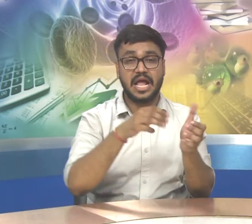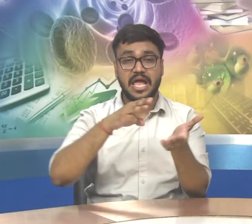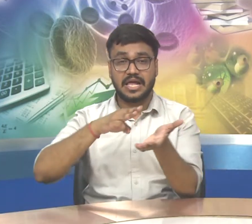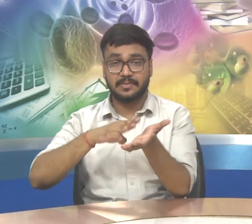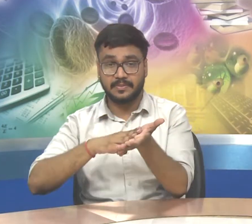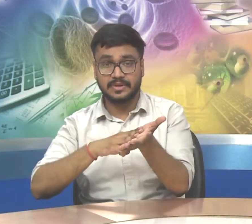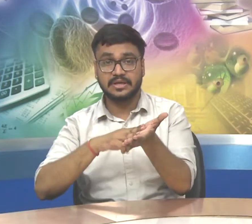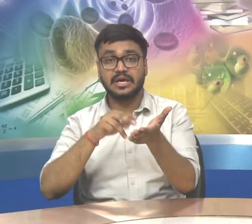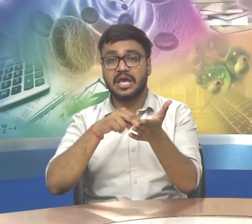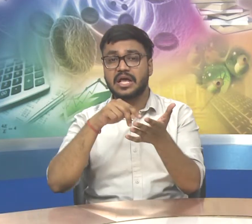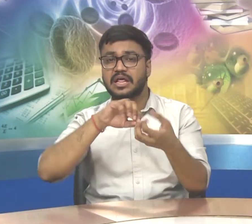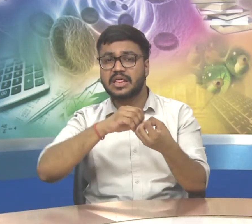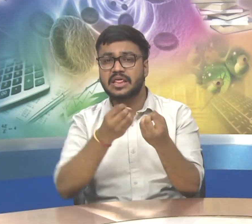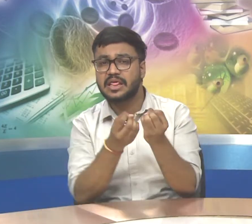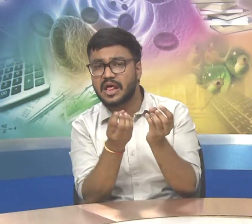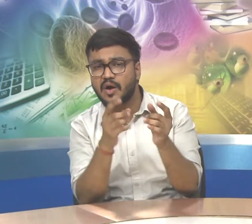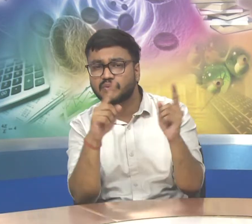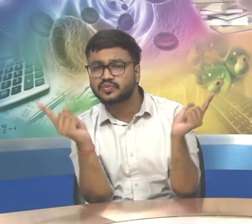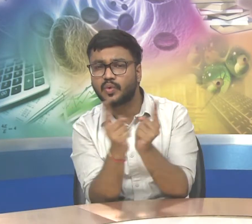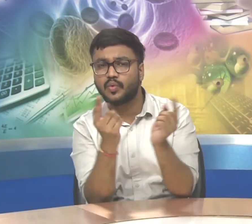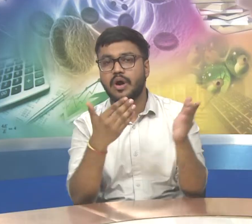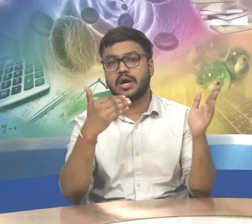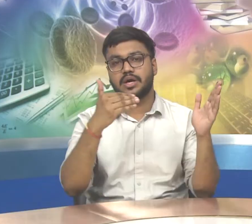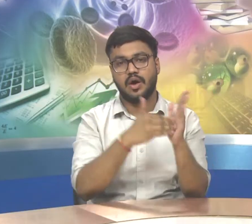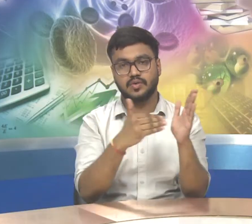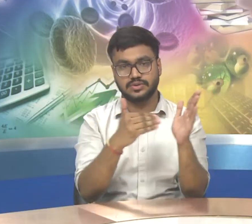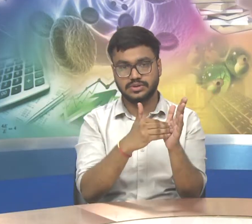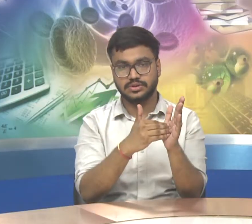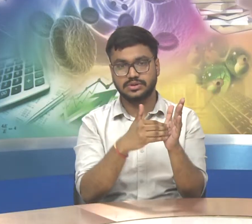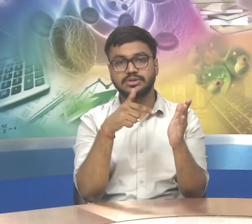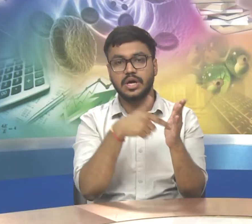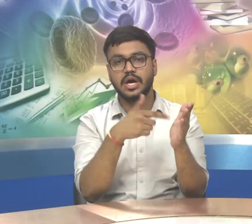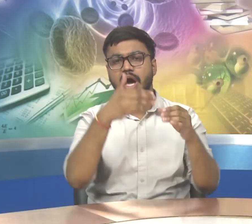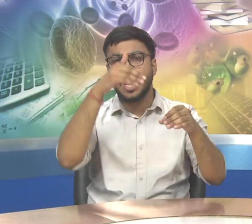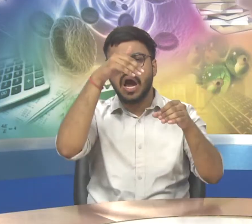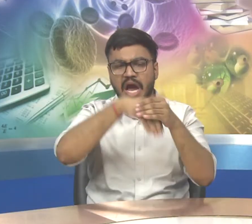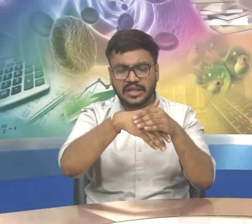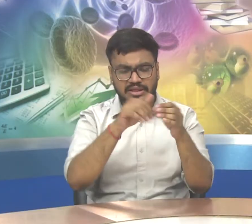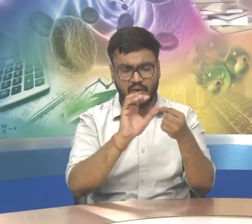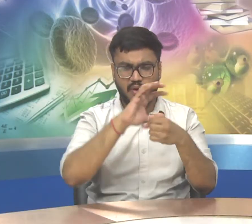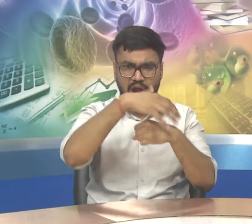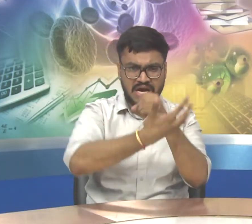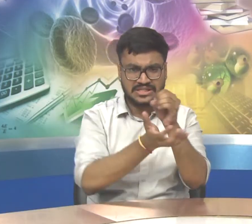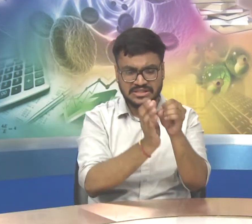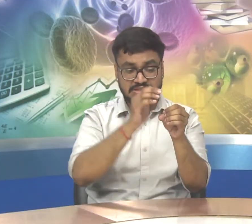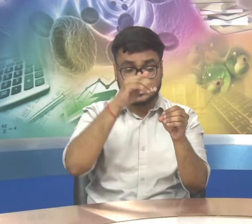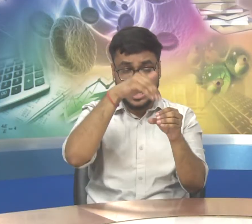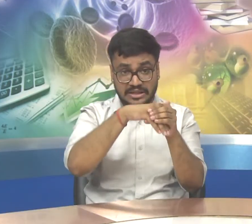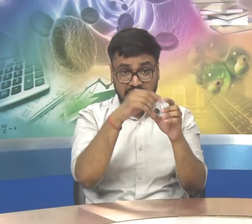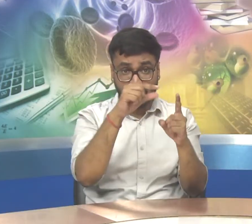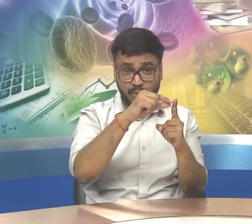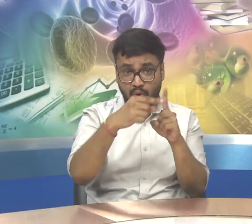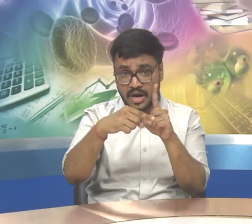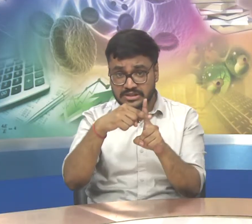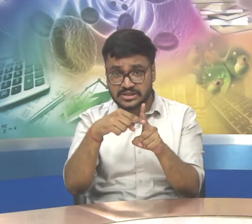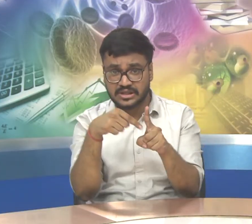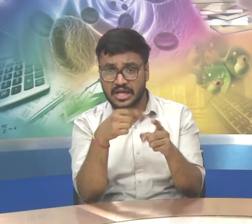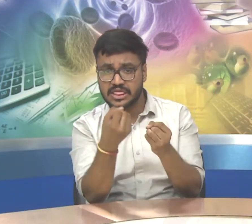The atomic number, which is denoted by Z, tells us the number of protons in